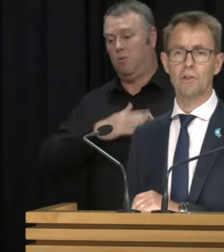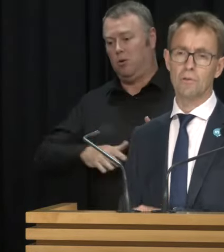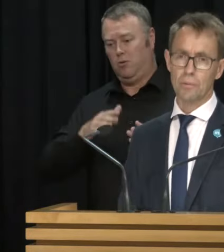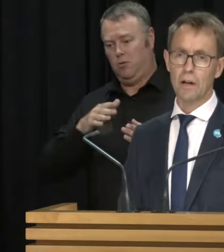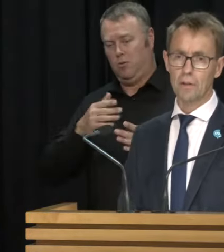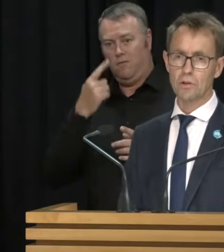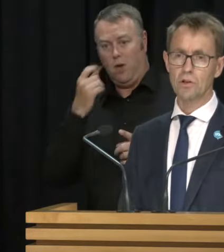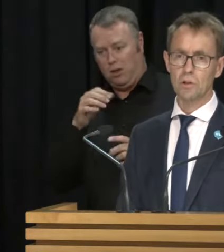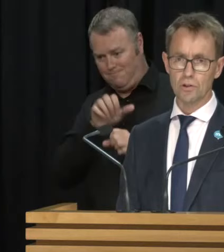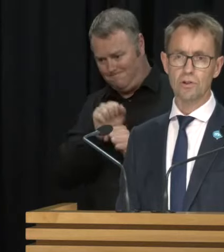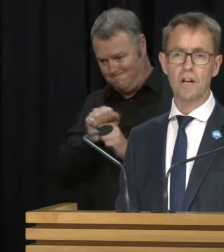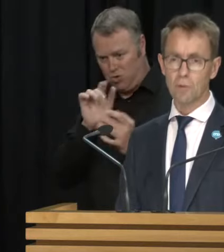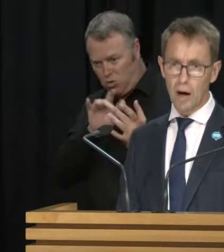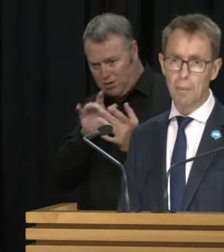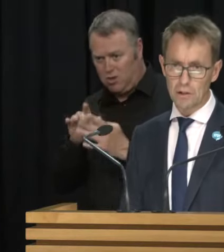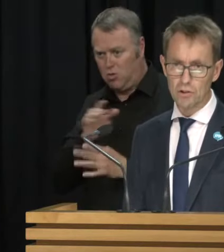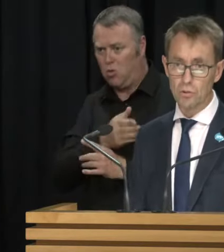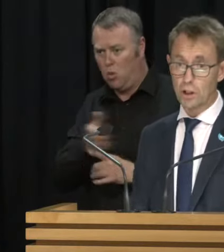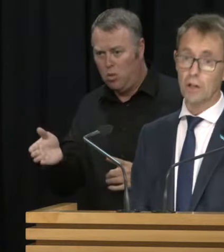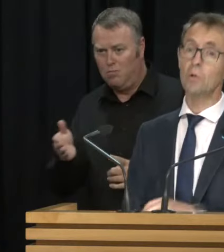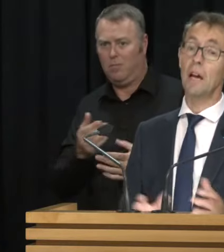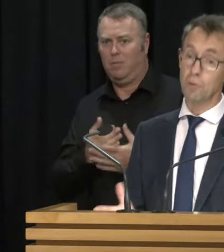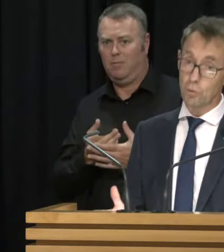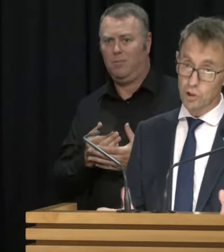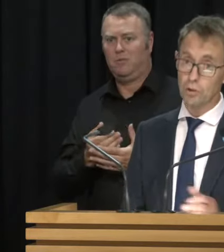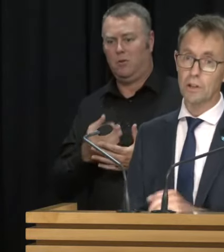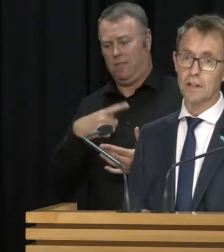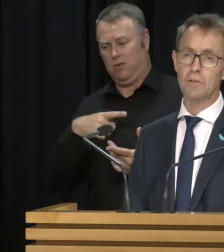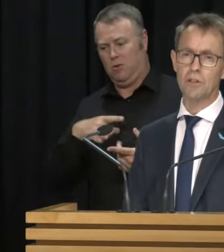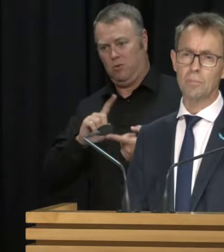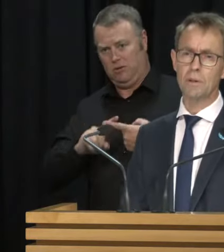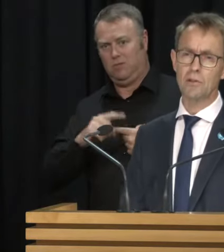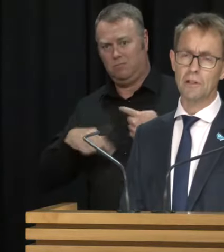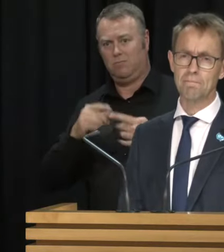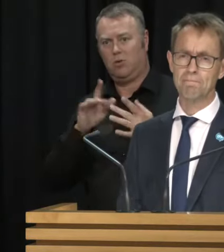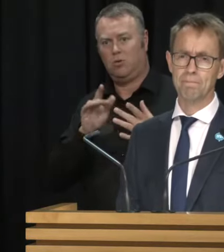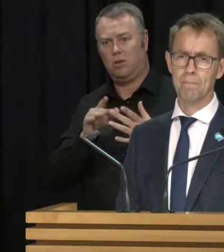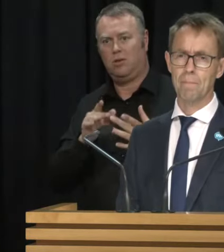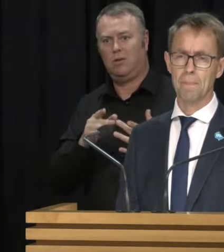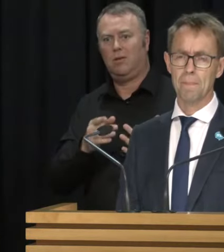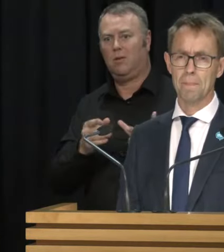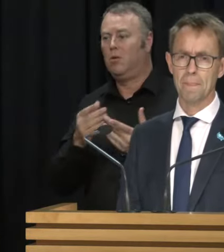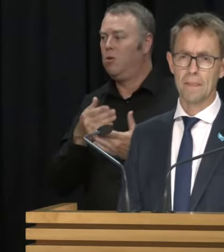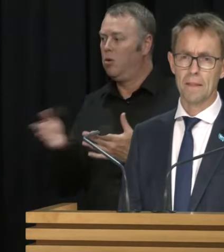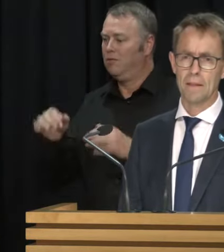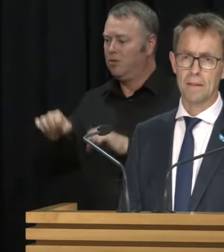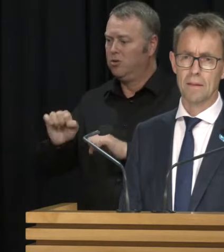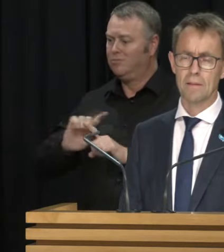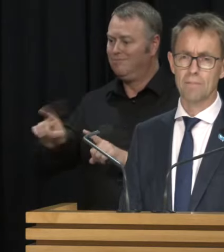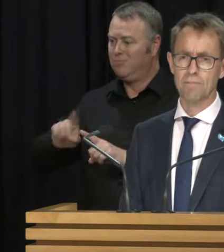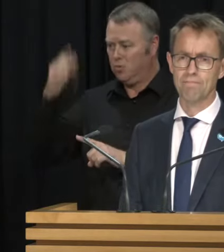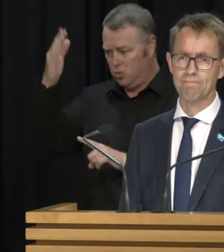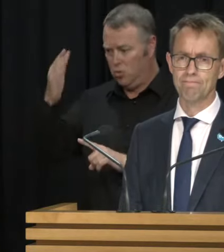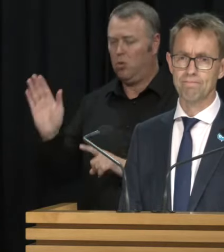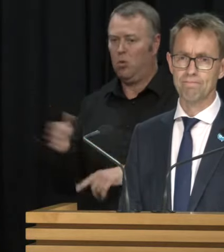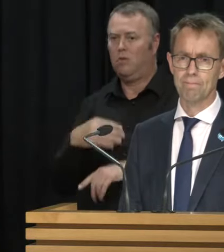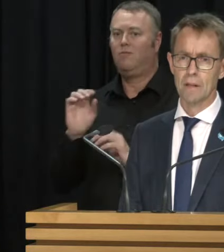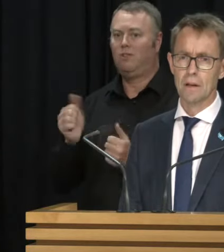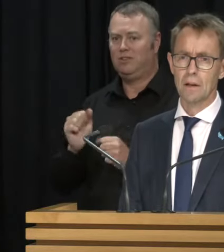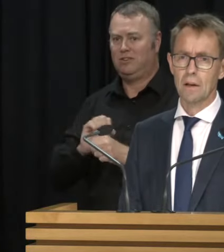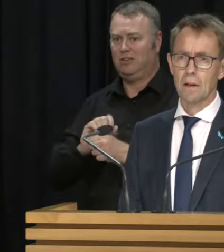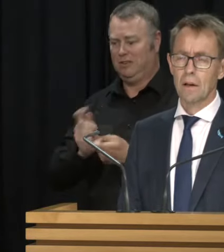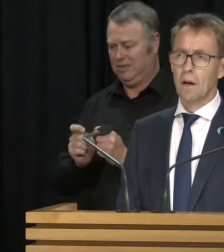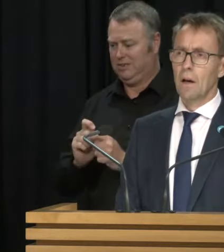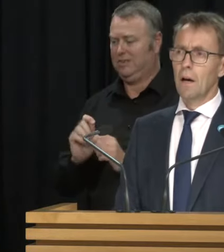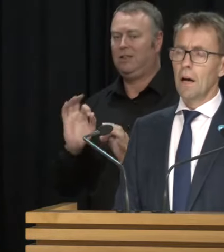reassure ourselves around those students and staff who are back at school today, who have all returned a negative test previously. It's so hard to contact them and get these tests